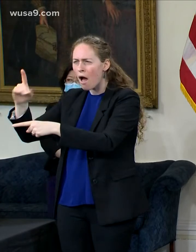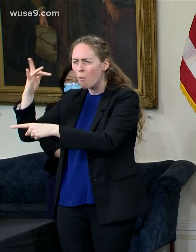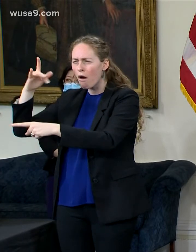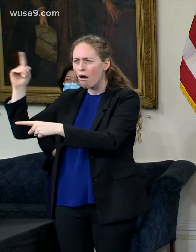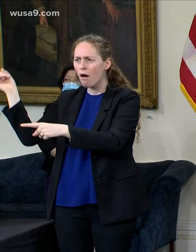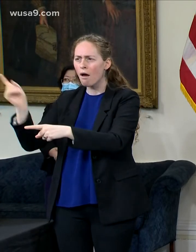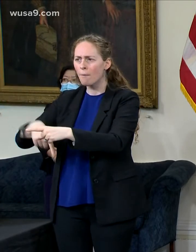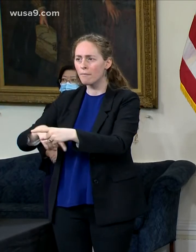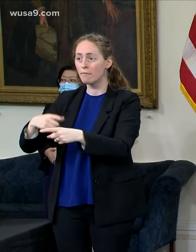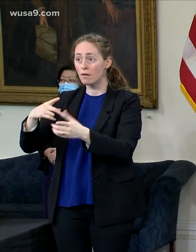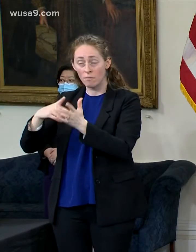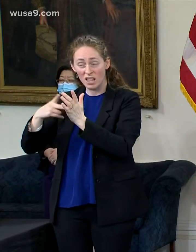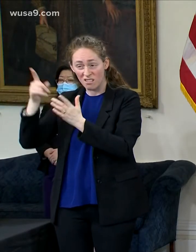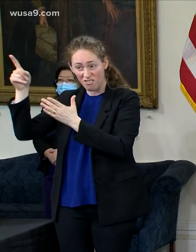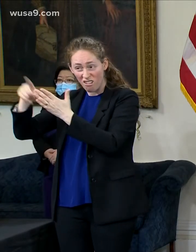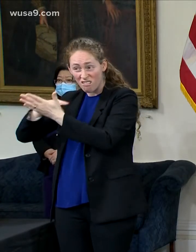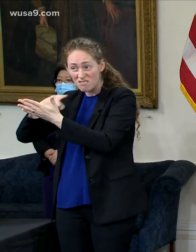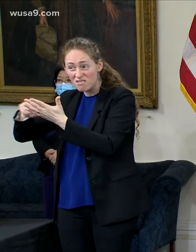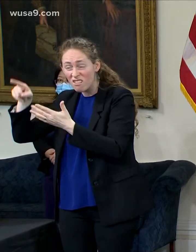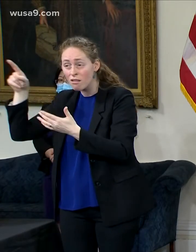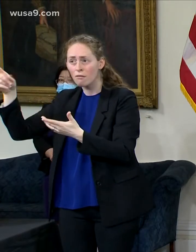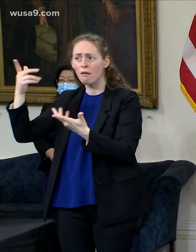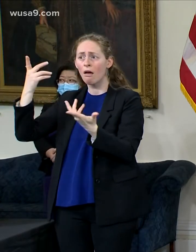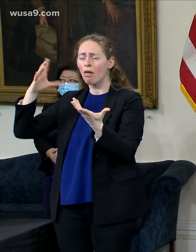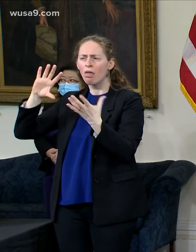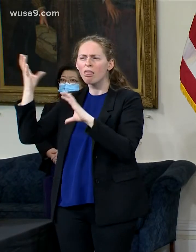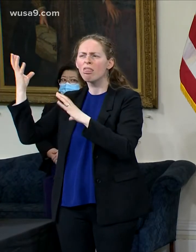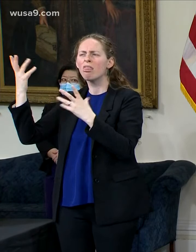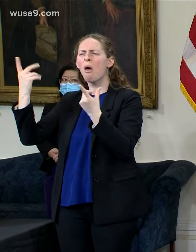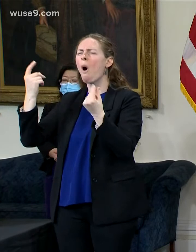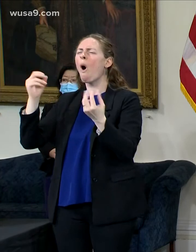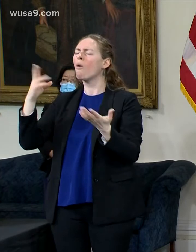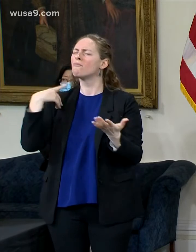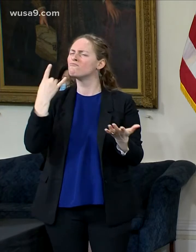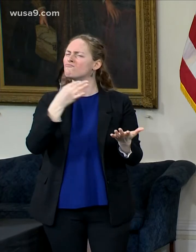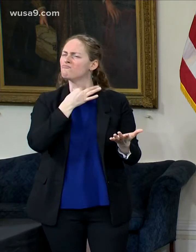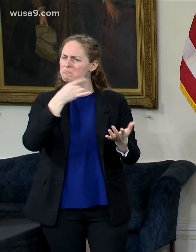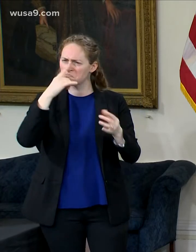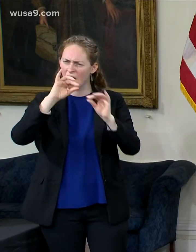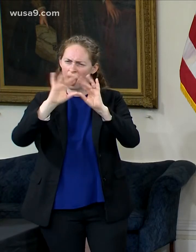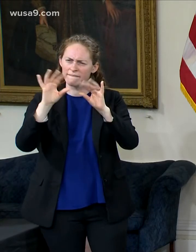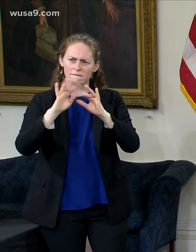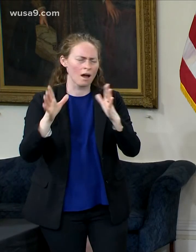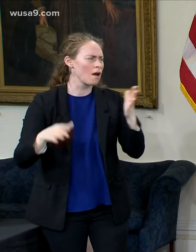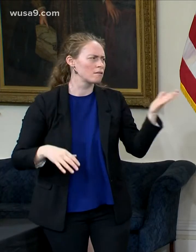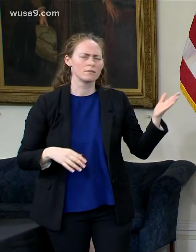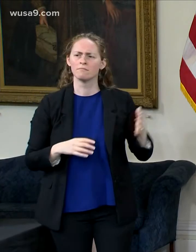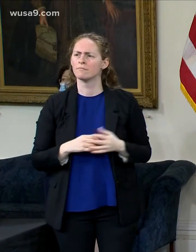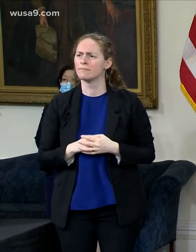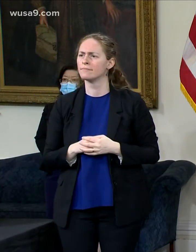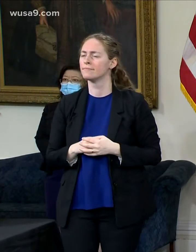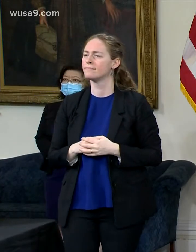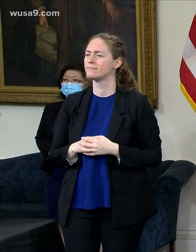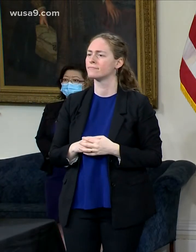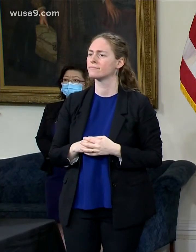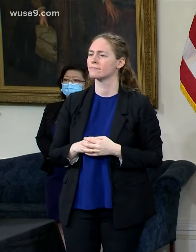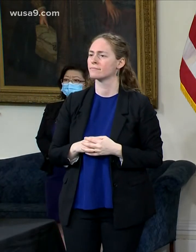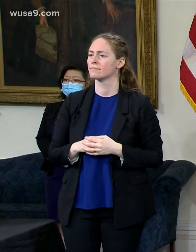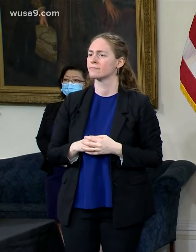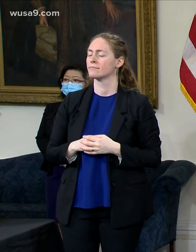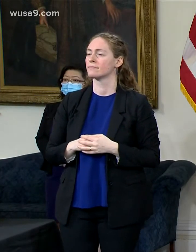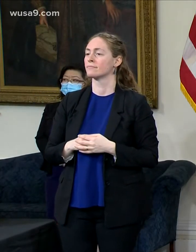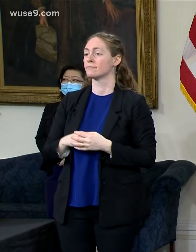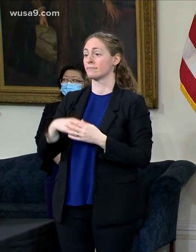and anyone is open to be able to be vaccinated there? Well, so they are federal assets. They don't belong to us